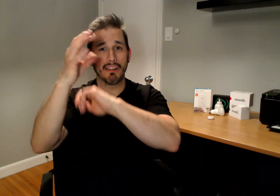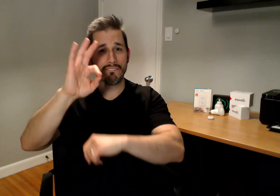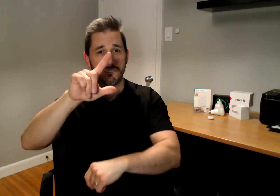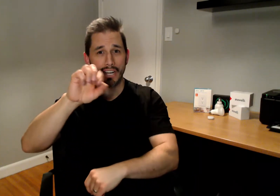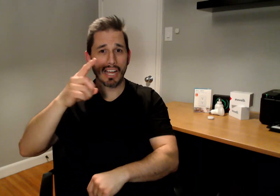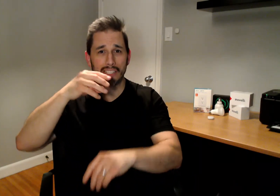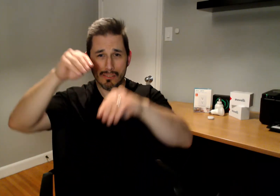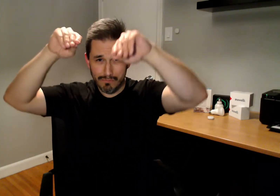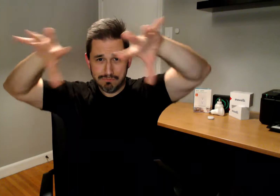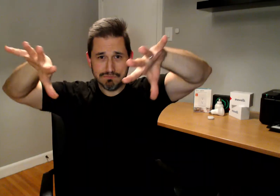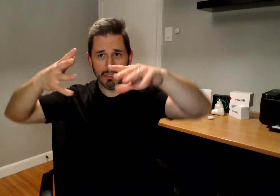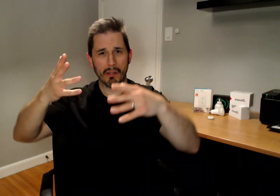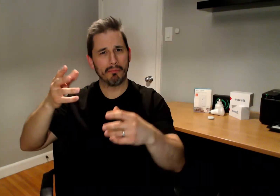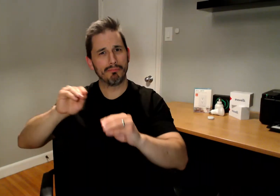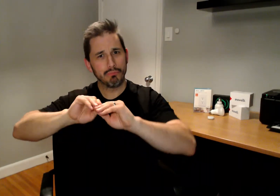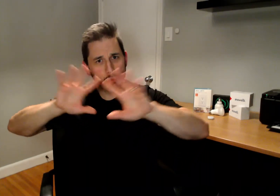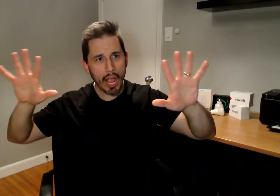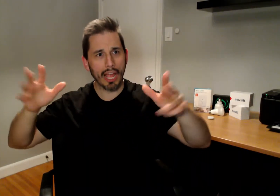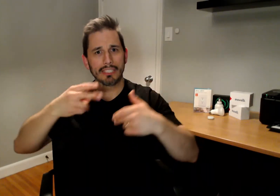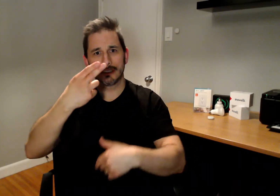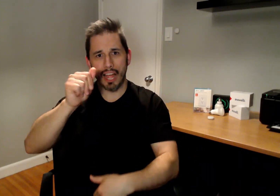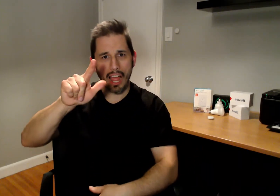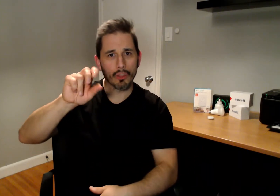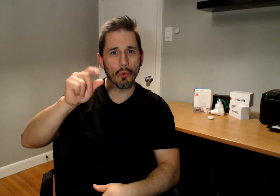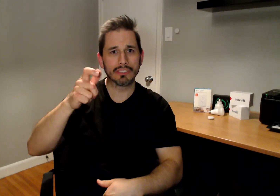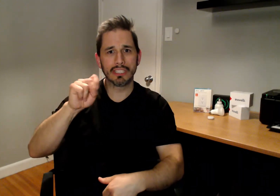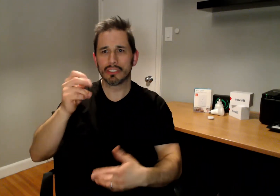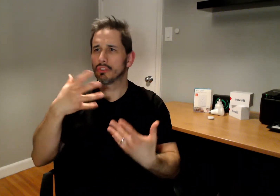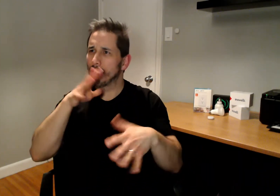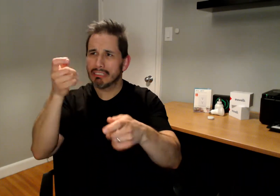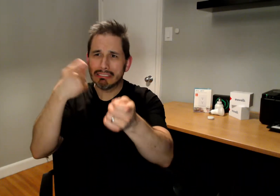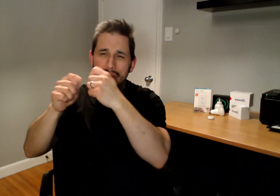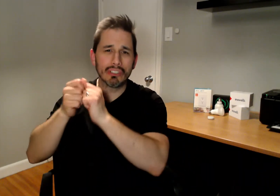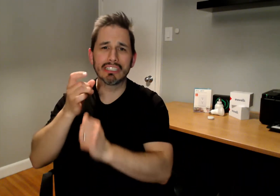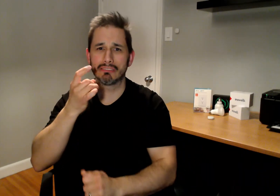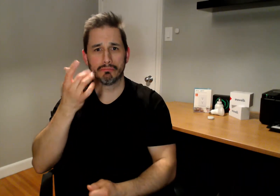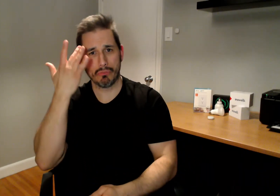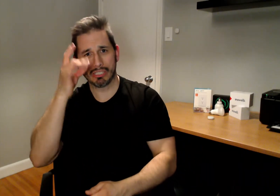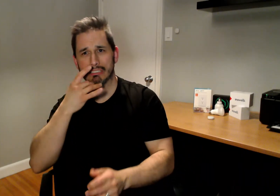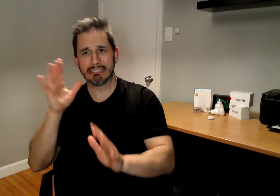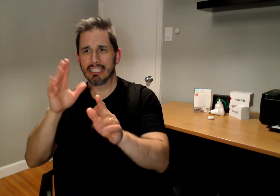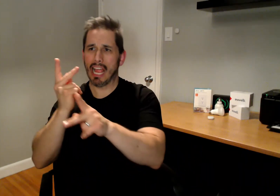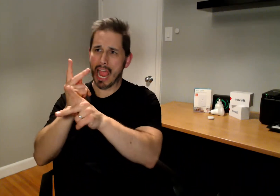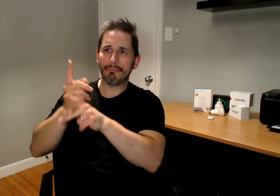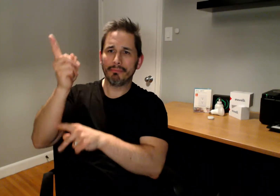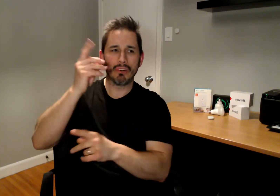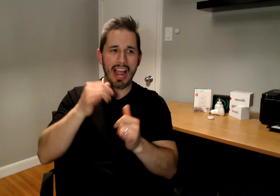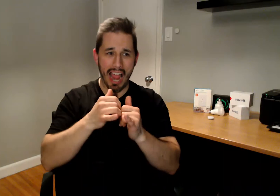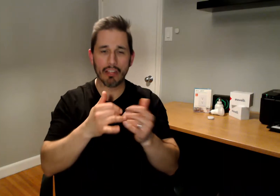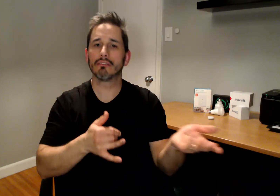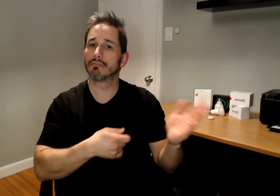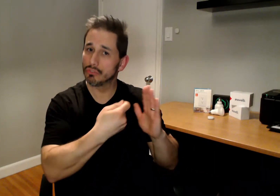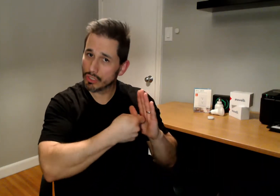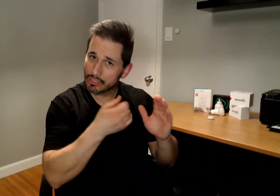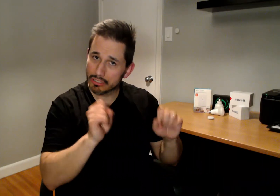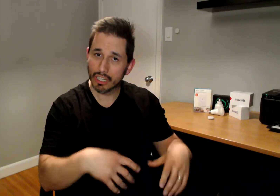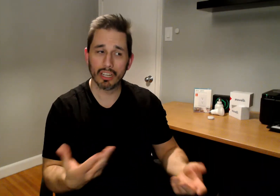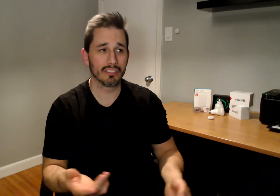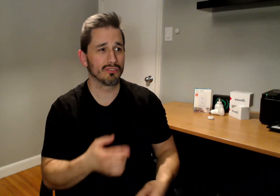Lastly, outside you might have those really bright halogen floodlights, and you wouldn't want to exchange those for smart lights, so you can